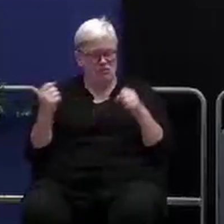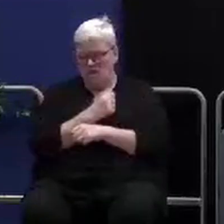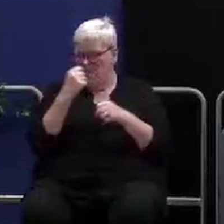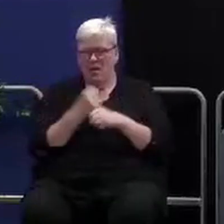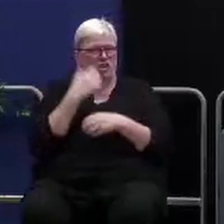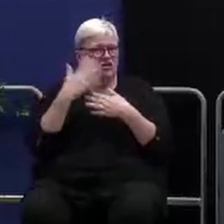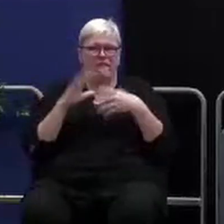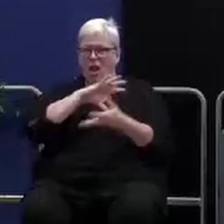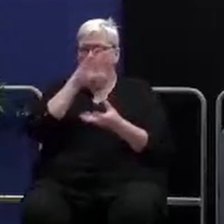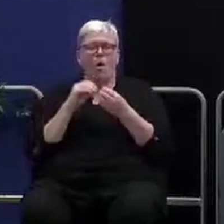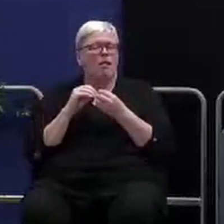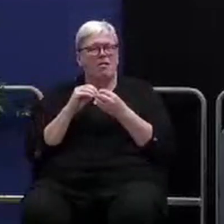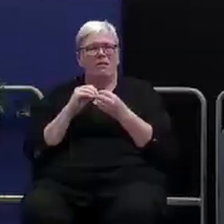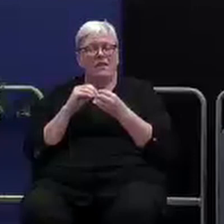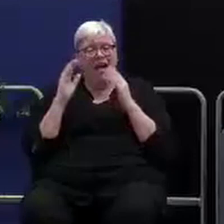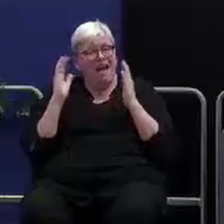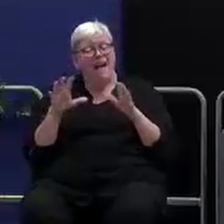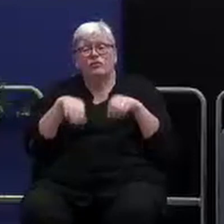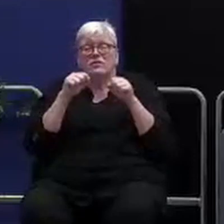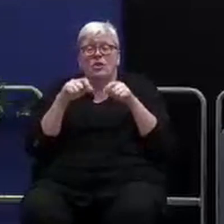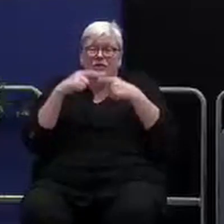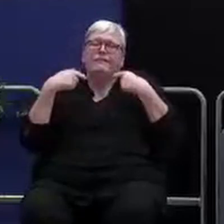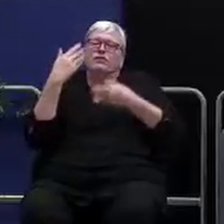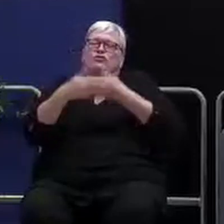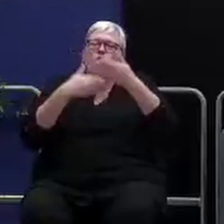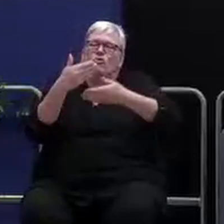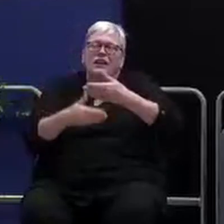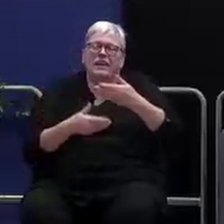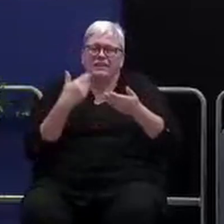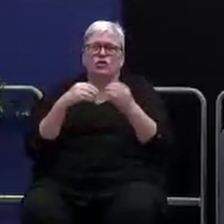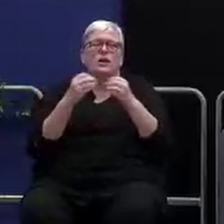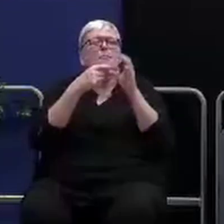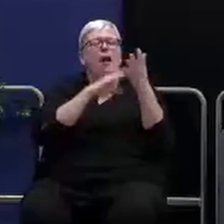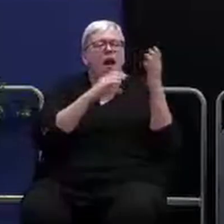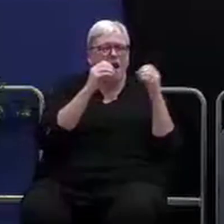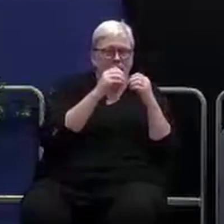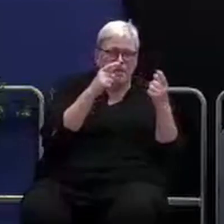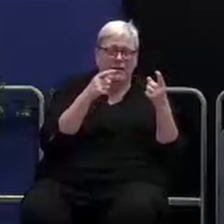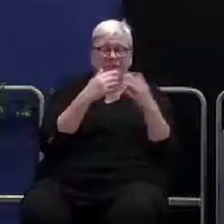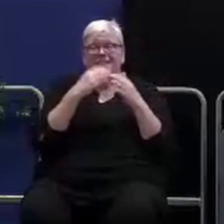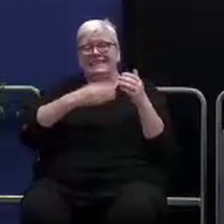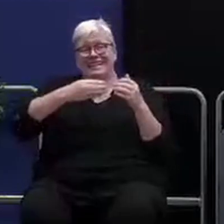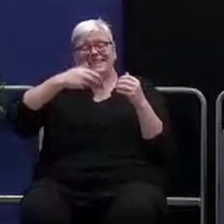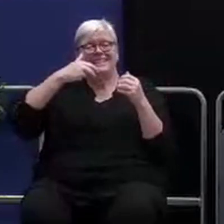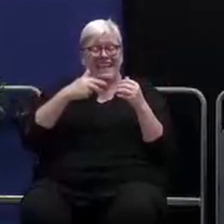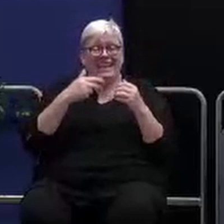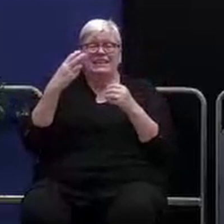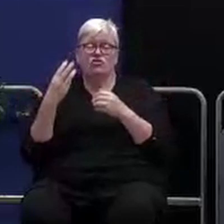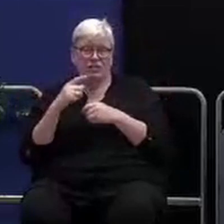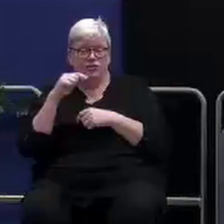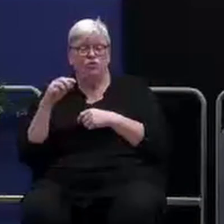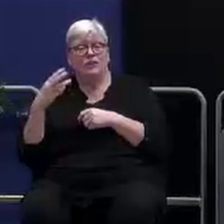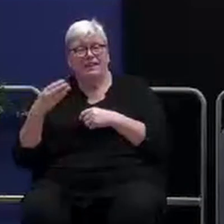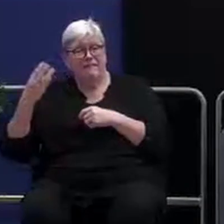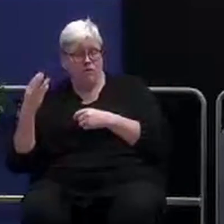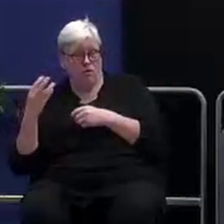to be whole. So I have to start with a different story, the story of Babar. In 1983 to 84, Jean and Laurent de Bruhoff were